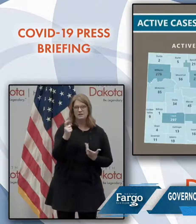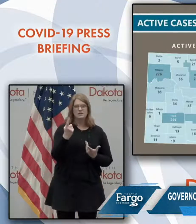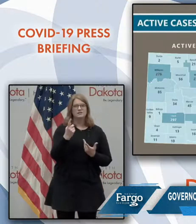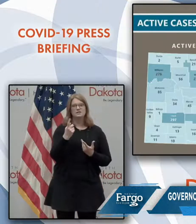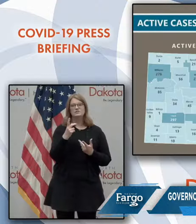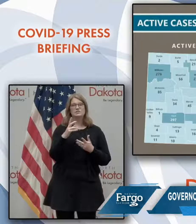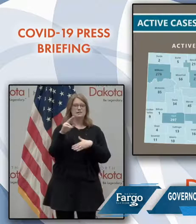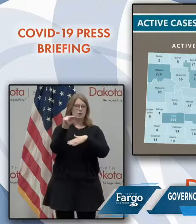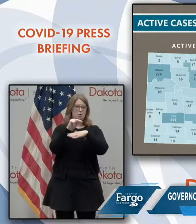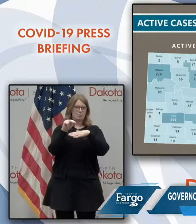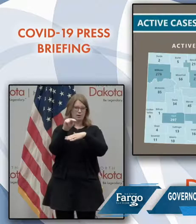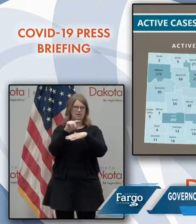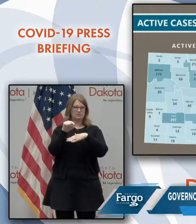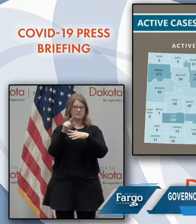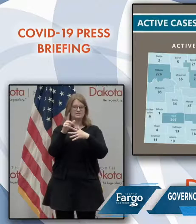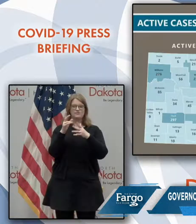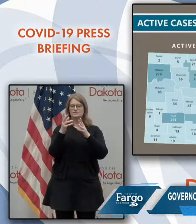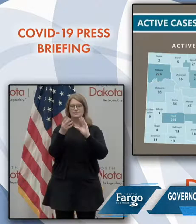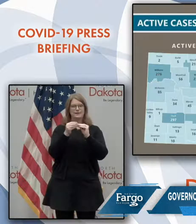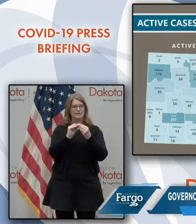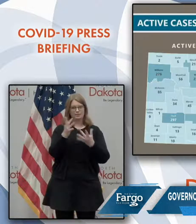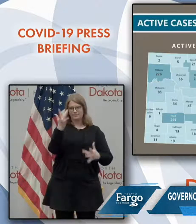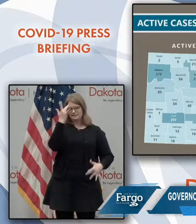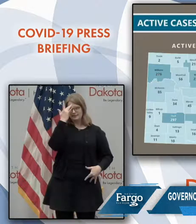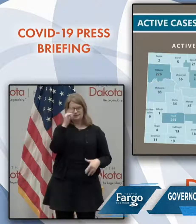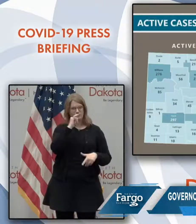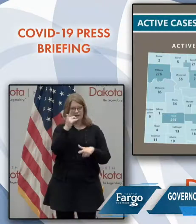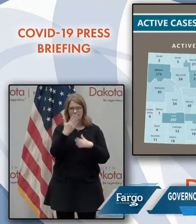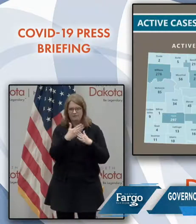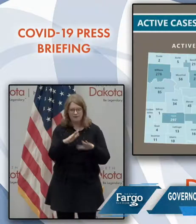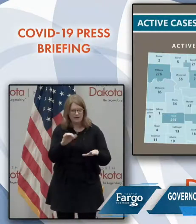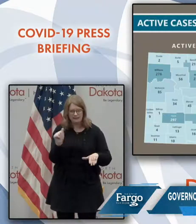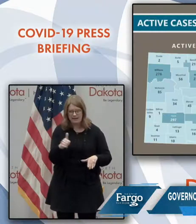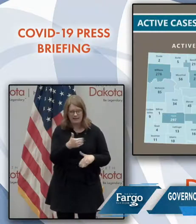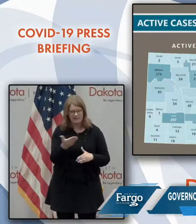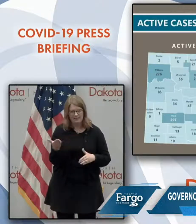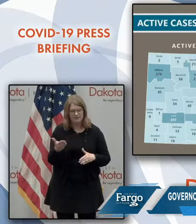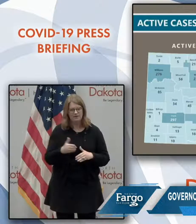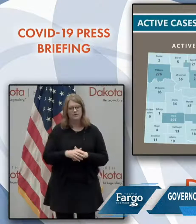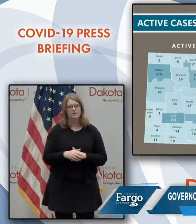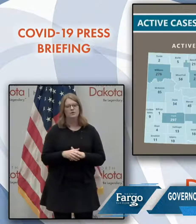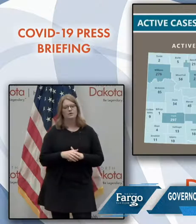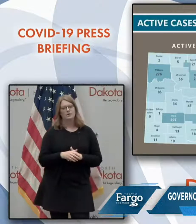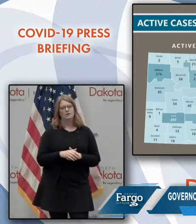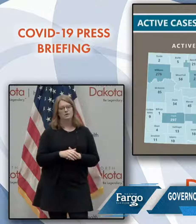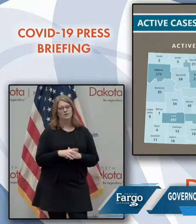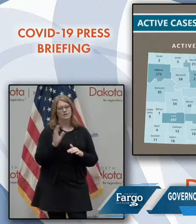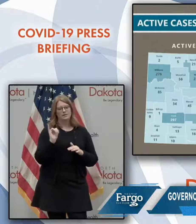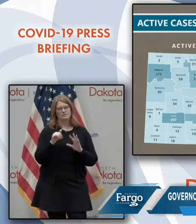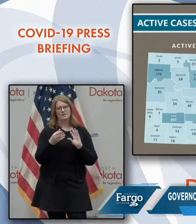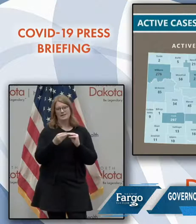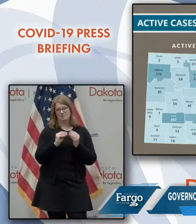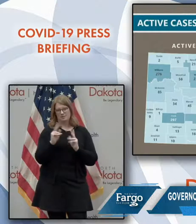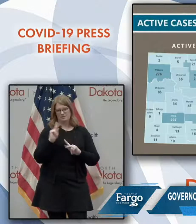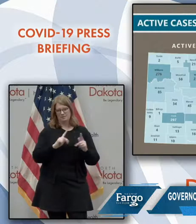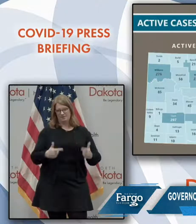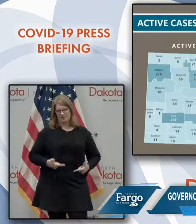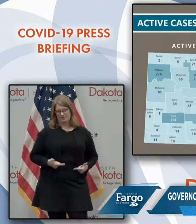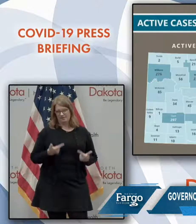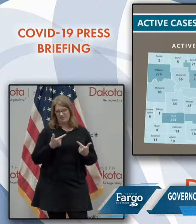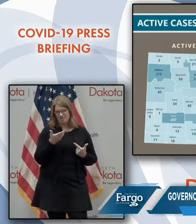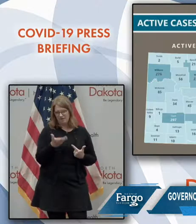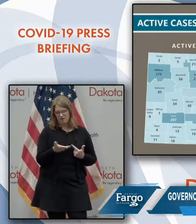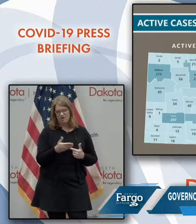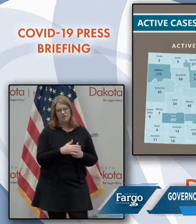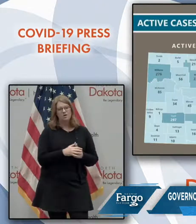of cases. These are not at all divided by the denominator, which would be population. But